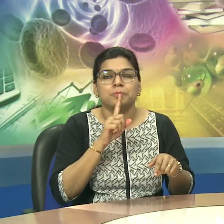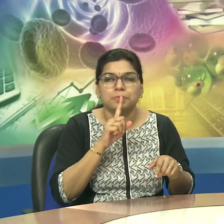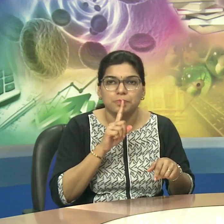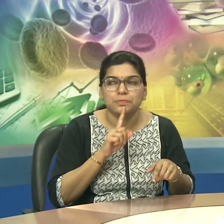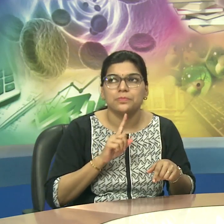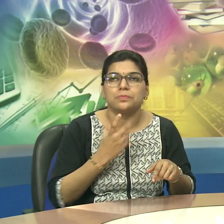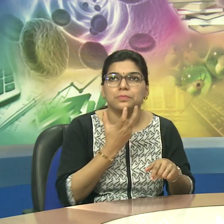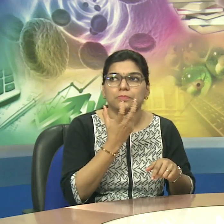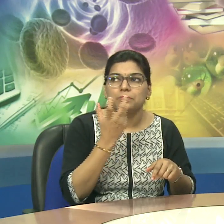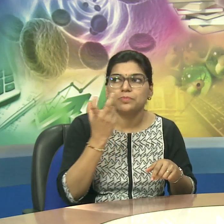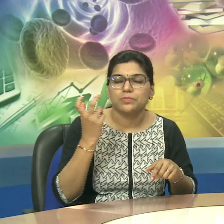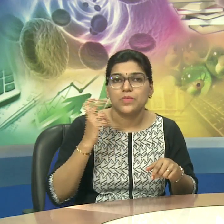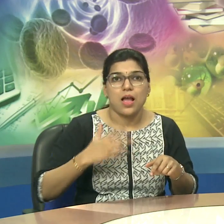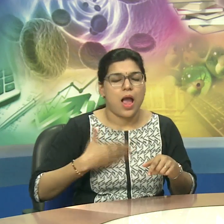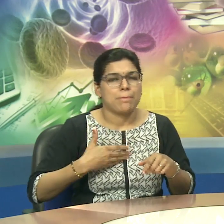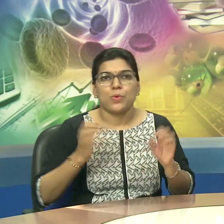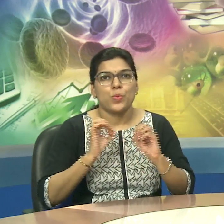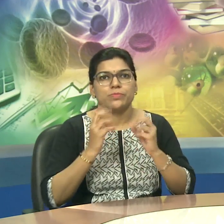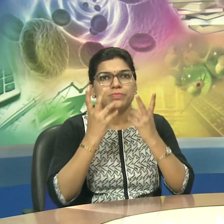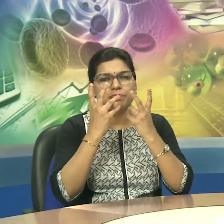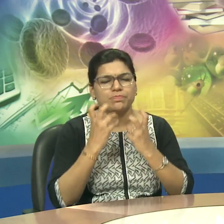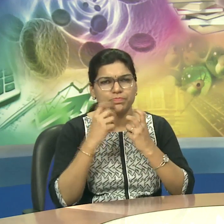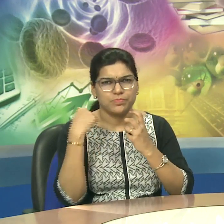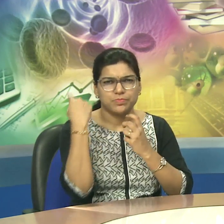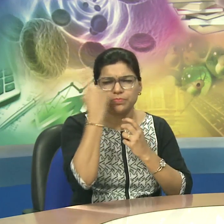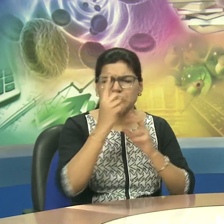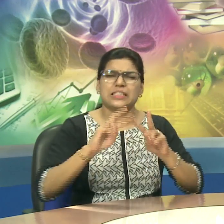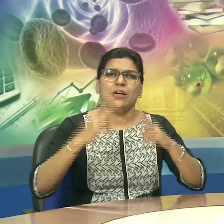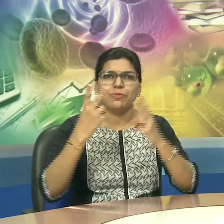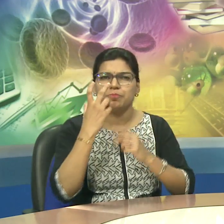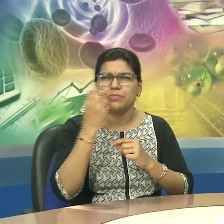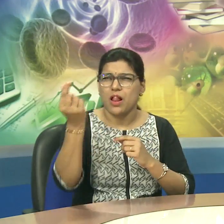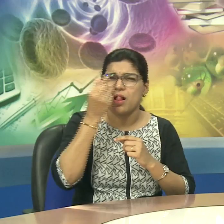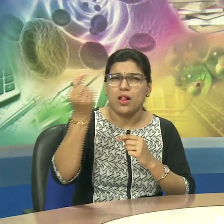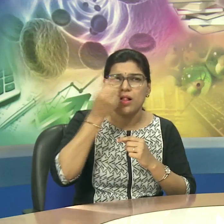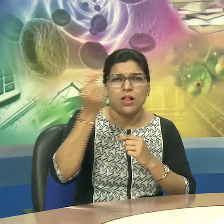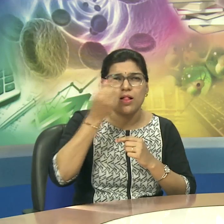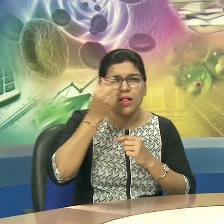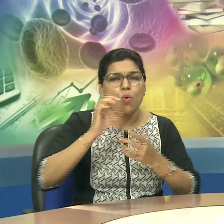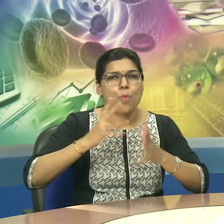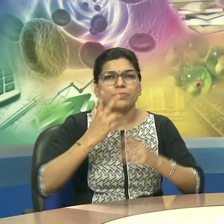or the parrot. But the parrot, who glared silently at